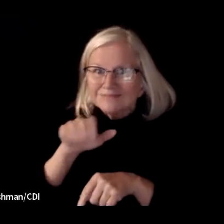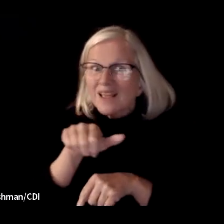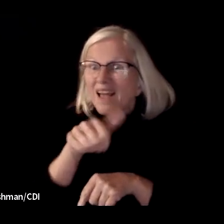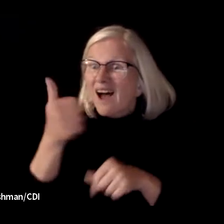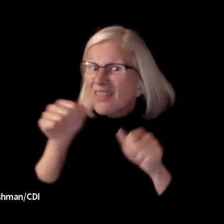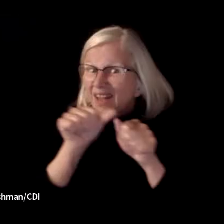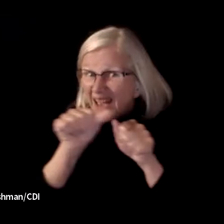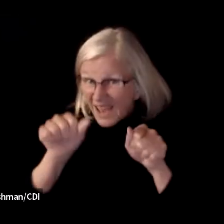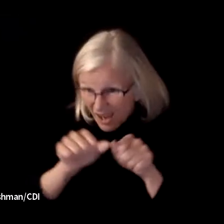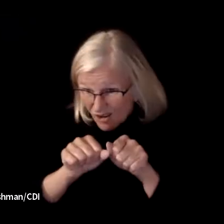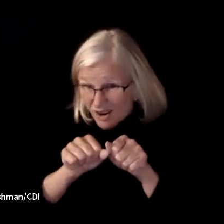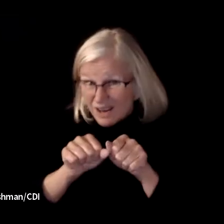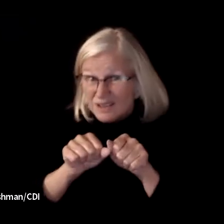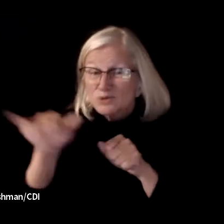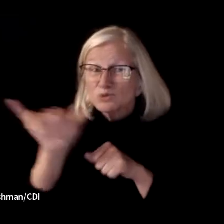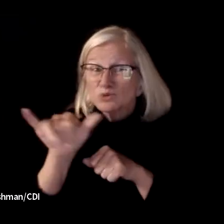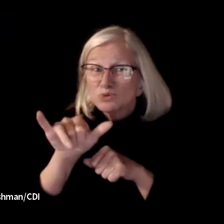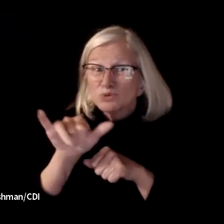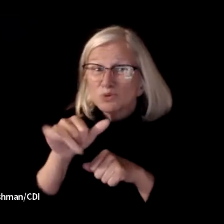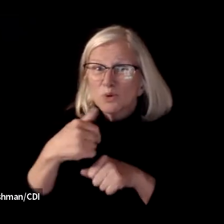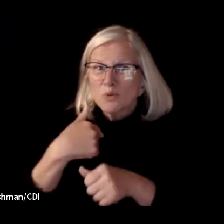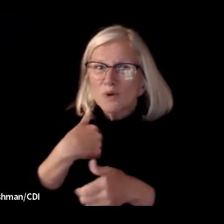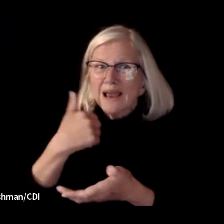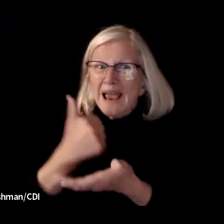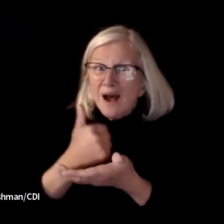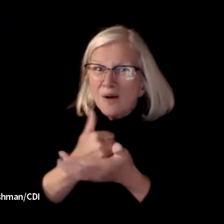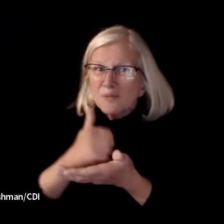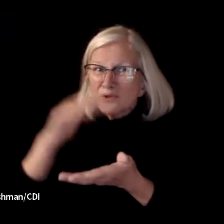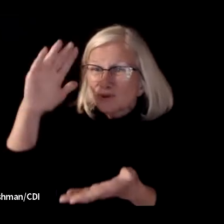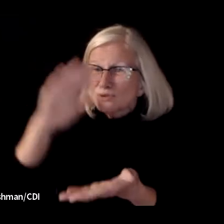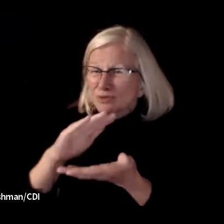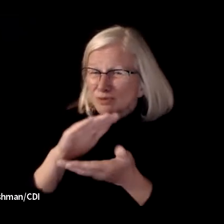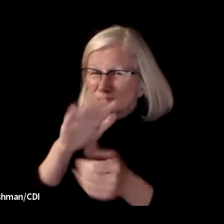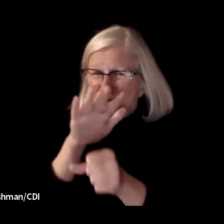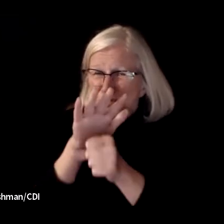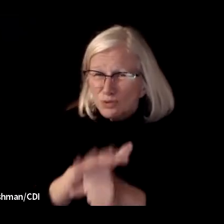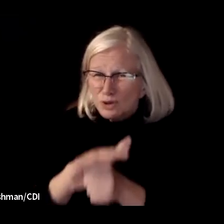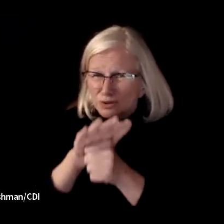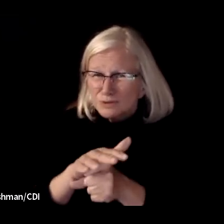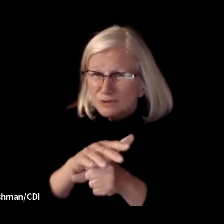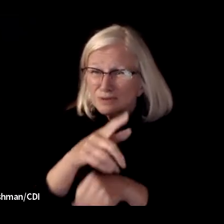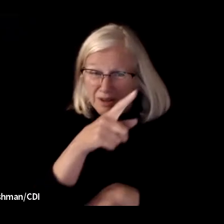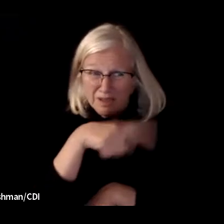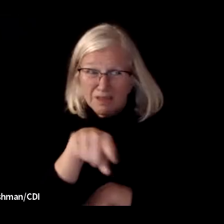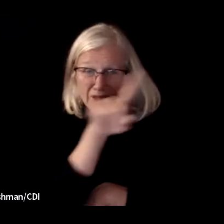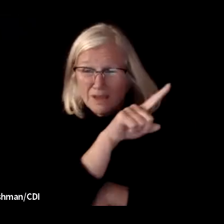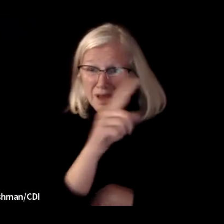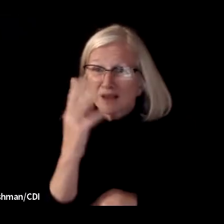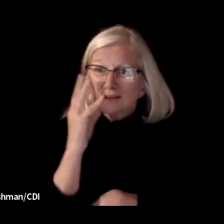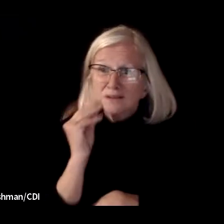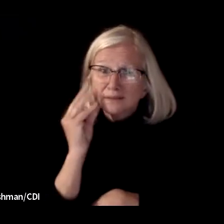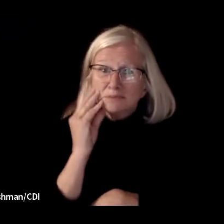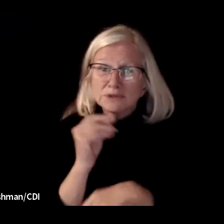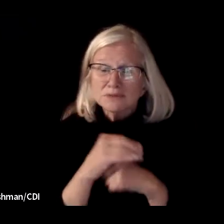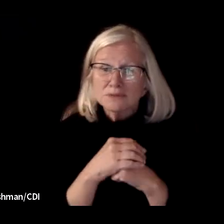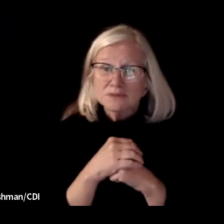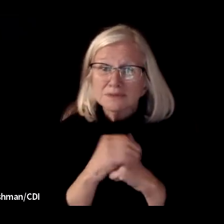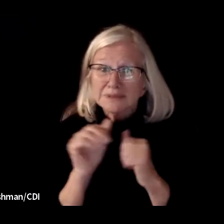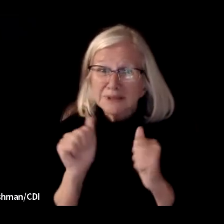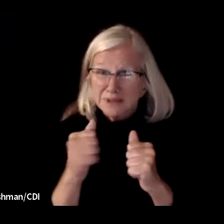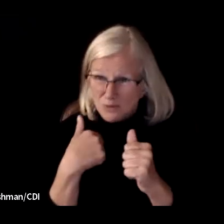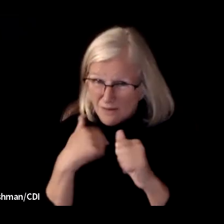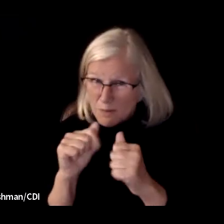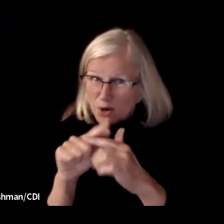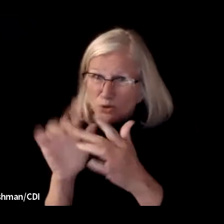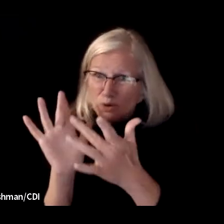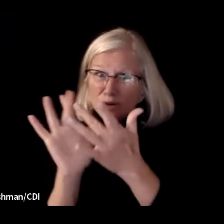patient demand that is really taxing hospitals across the state. And our ability to connect and coordinate care across the state is,